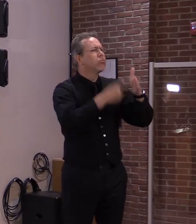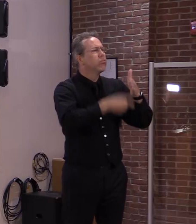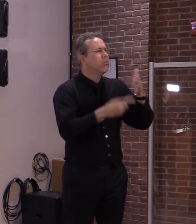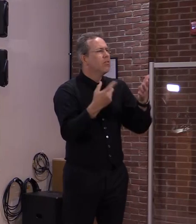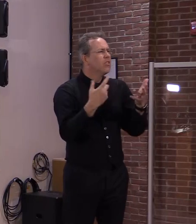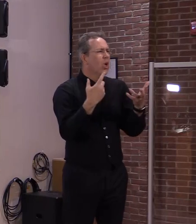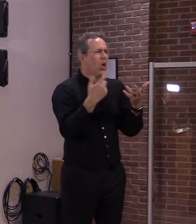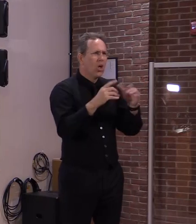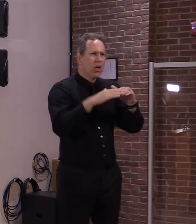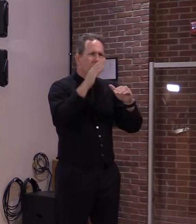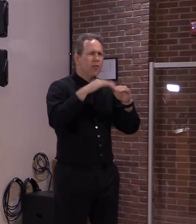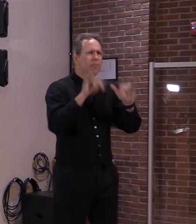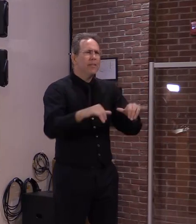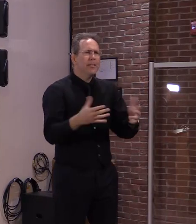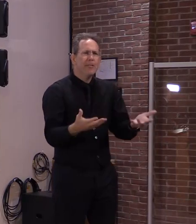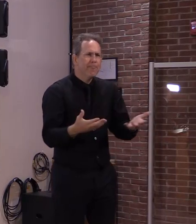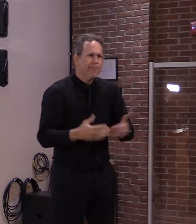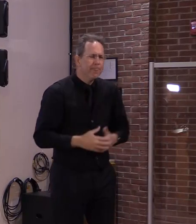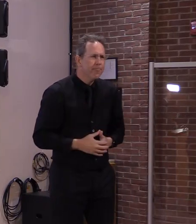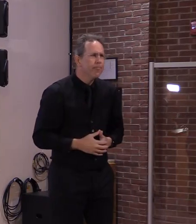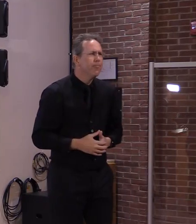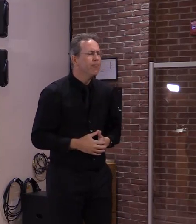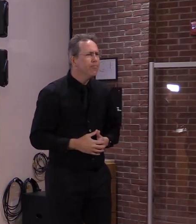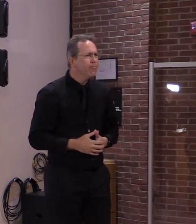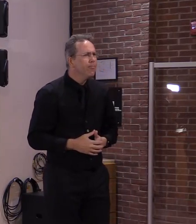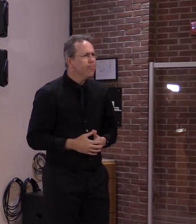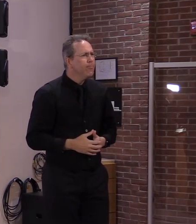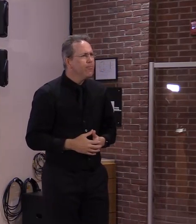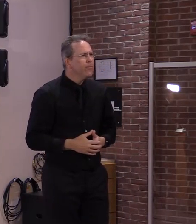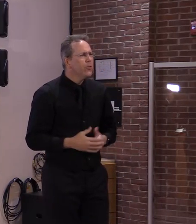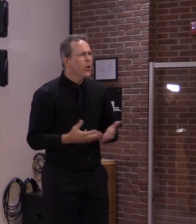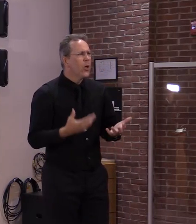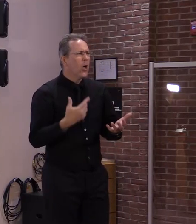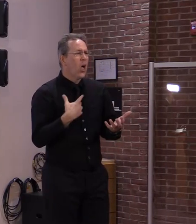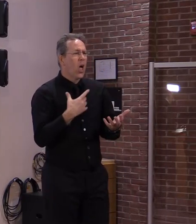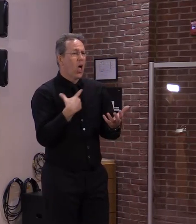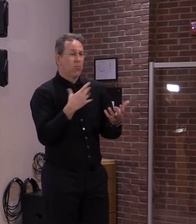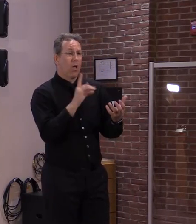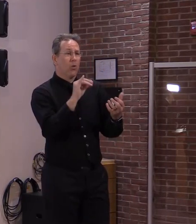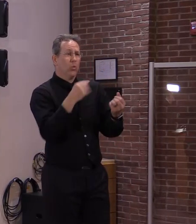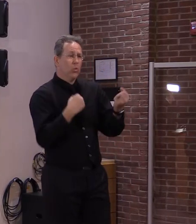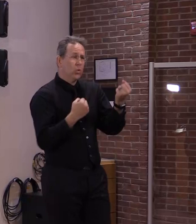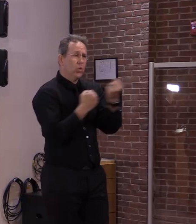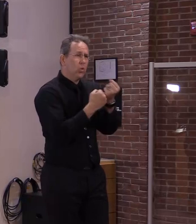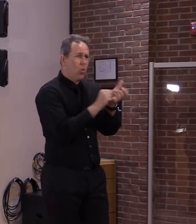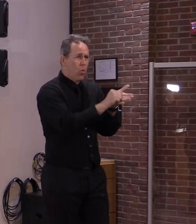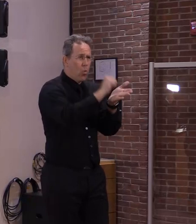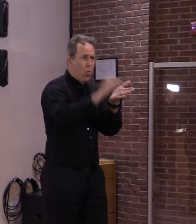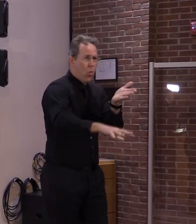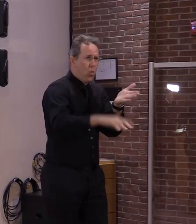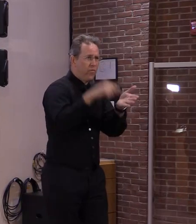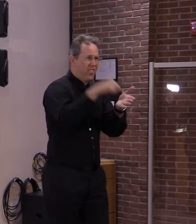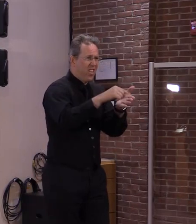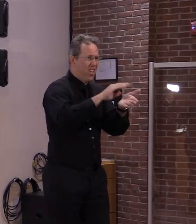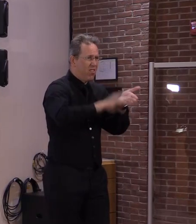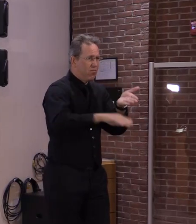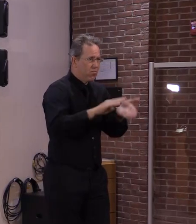fully. And we did give a break to those with low and moderate income. So if they'd like to go further, I would